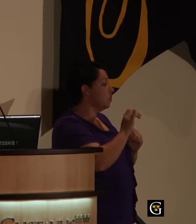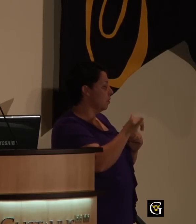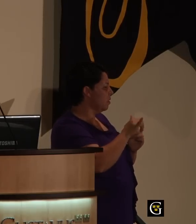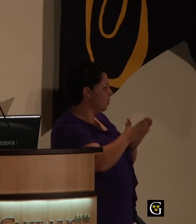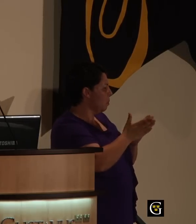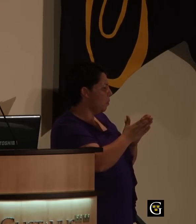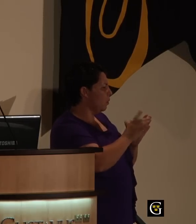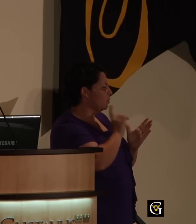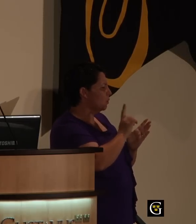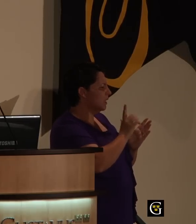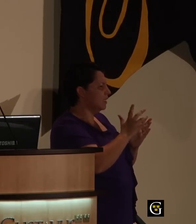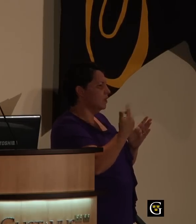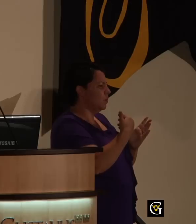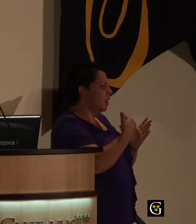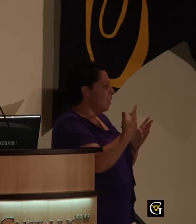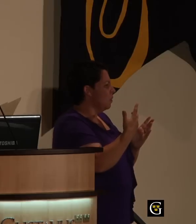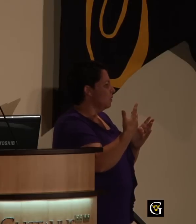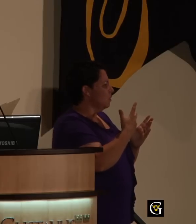humor,